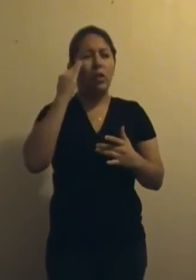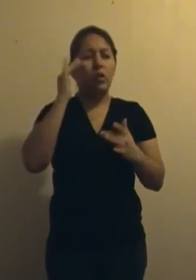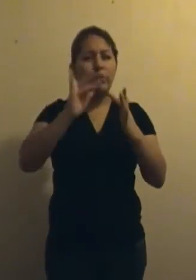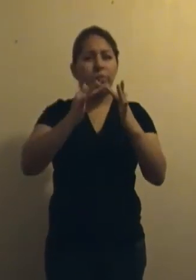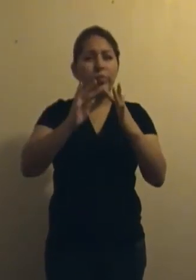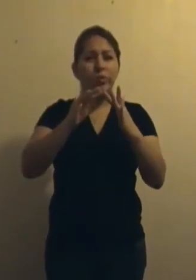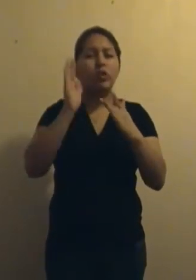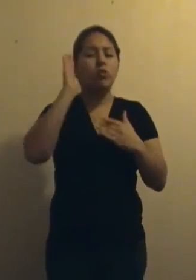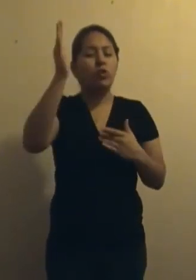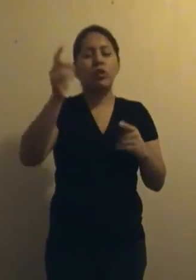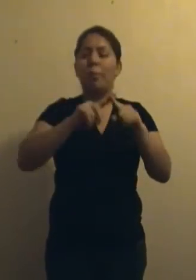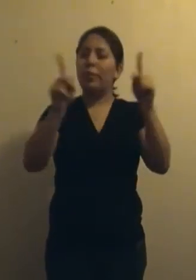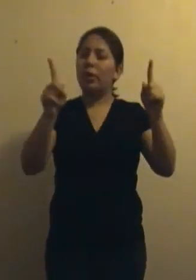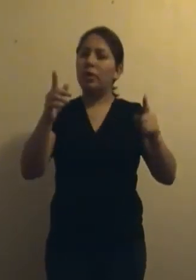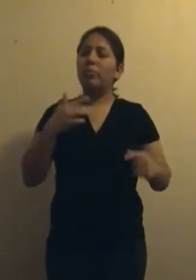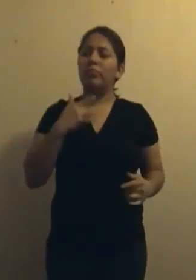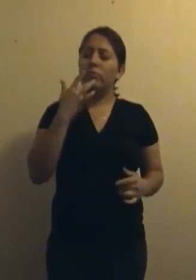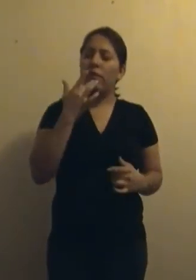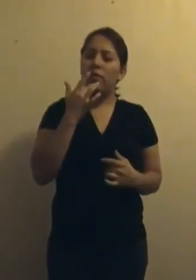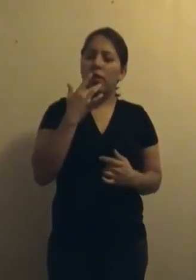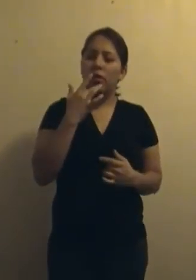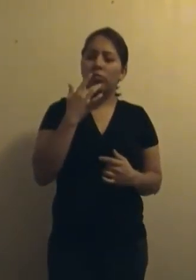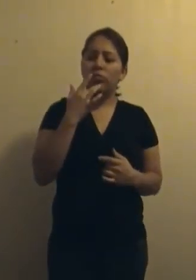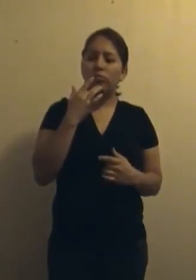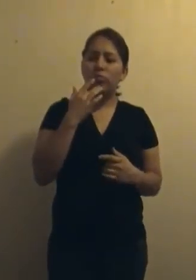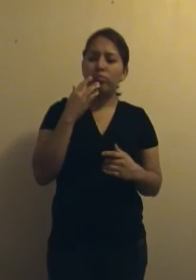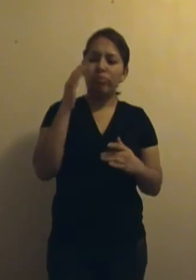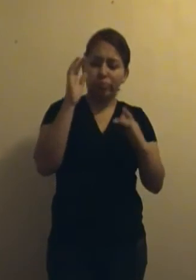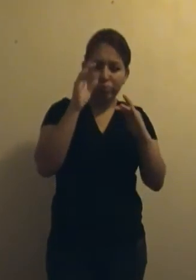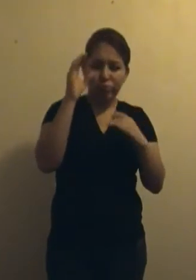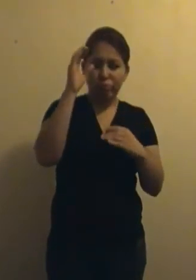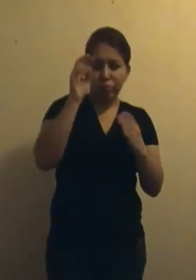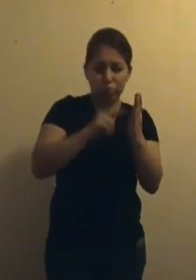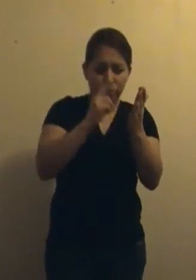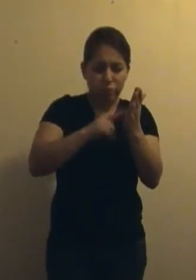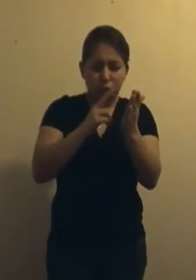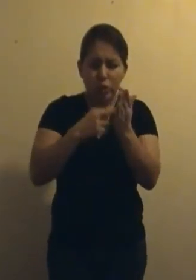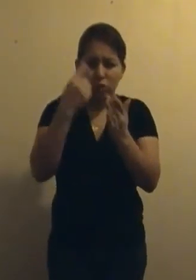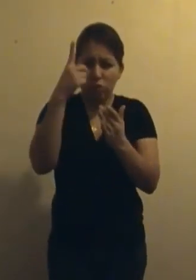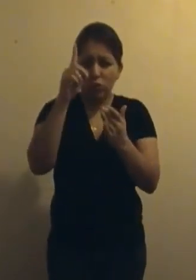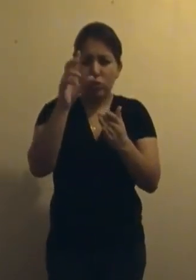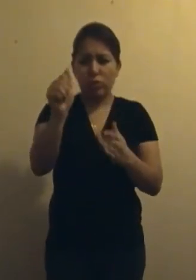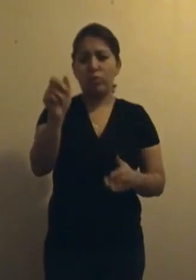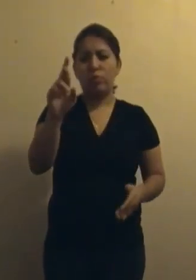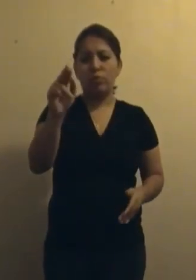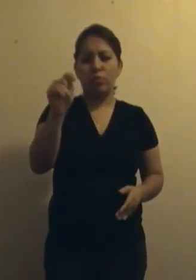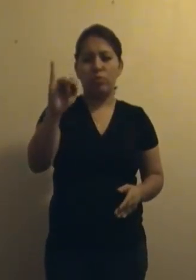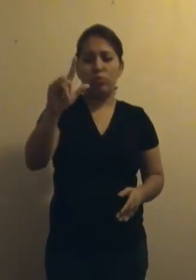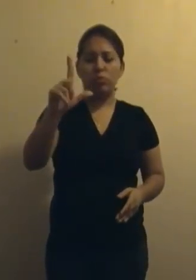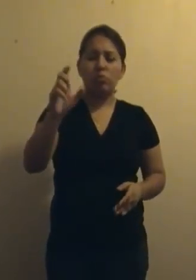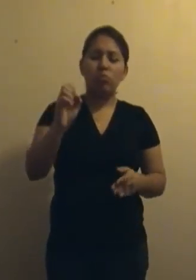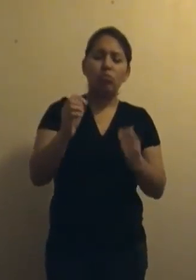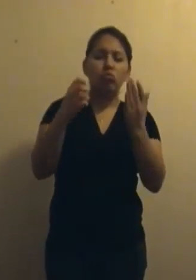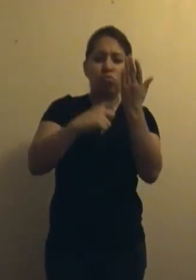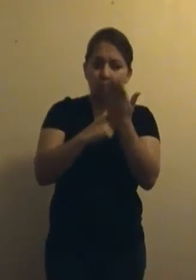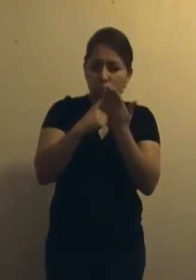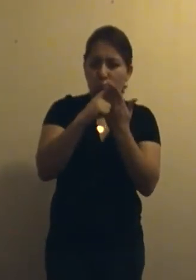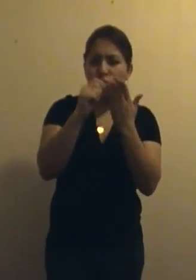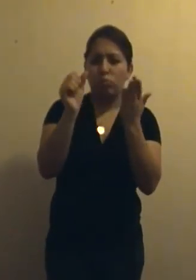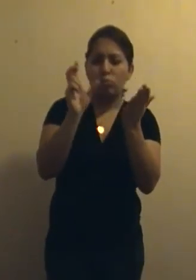like for them to actually go look in journals, newspapers, and magazines. Also, some of the information you get on the